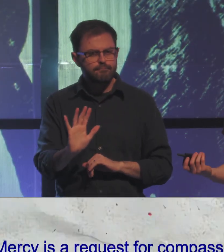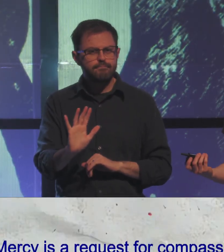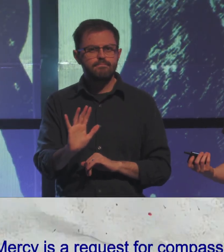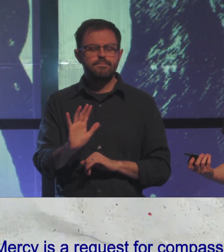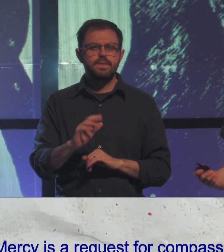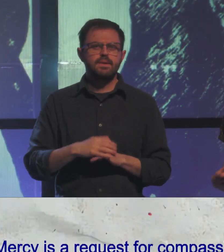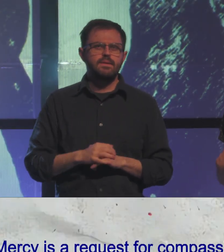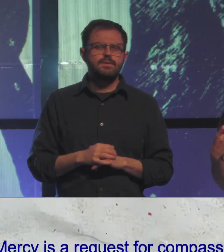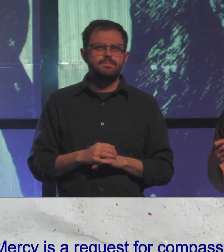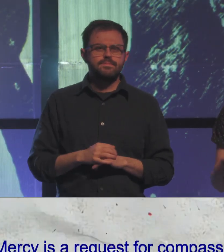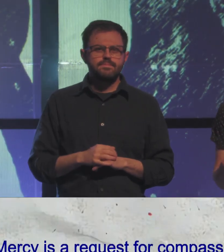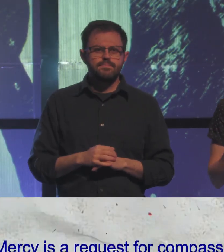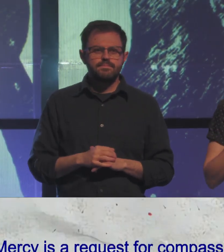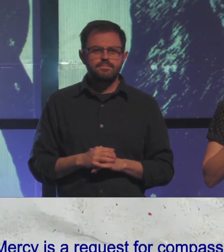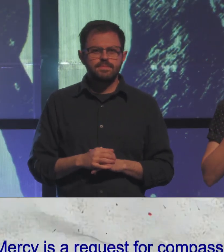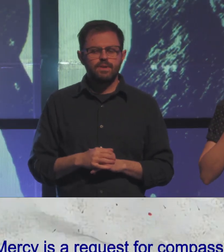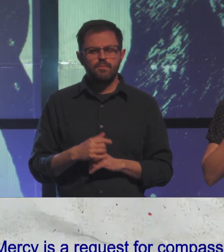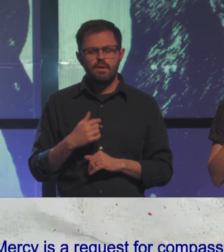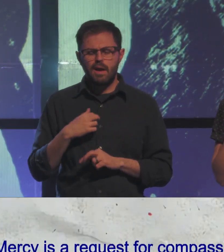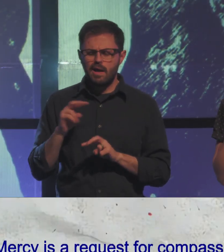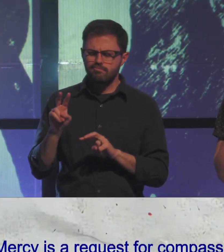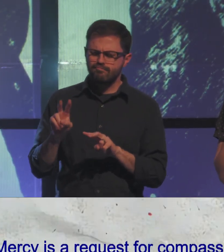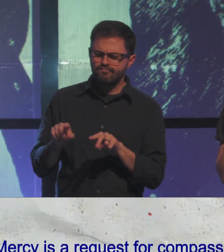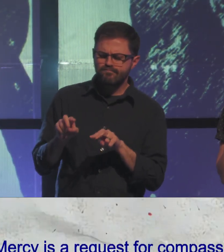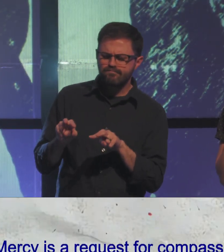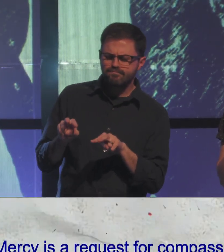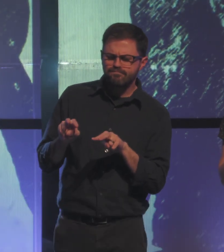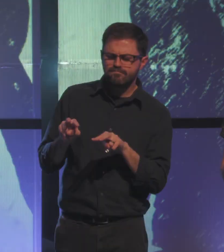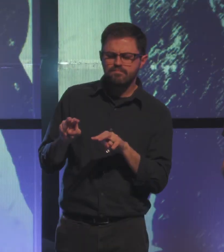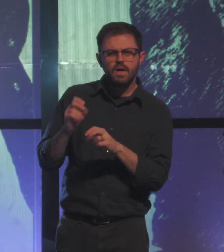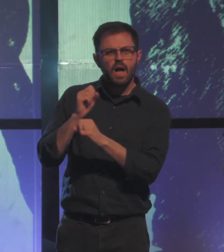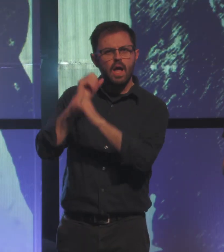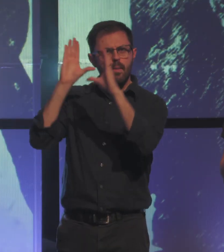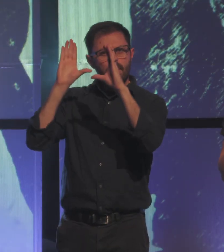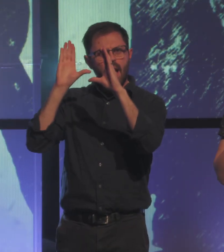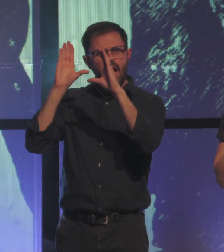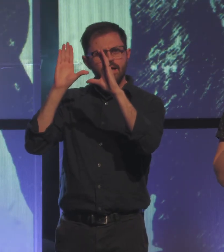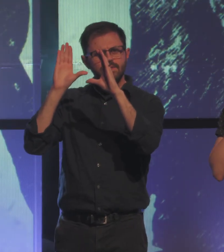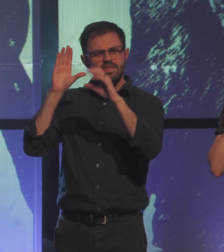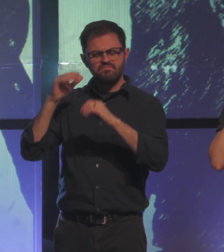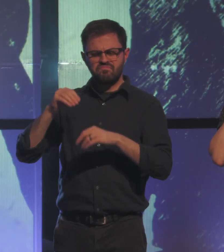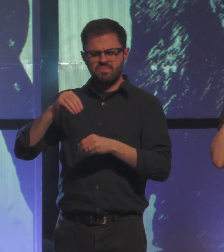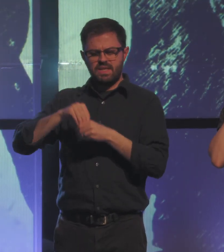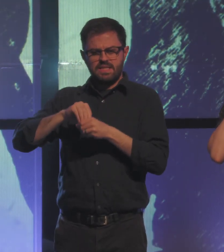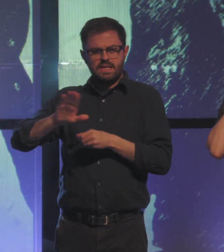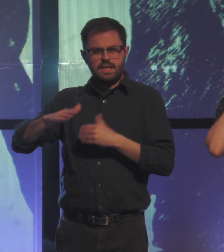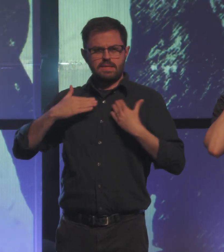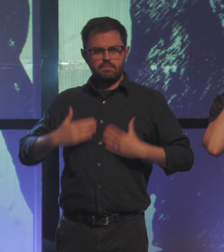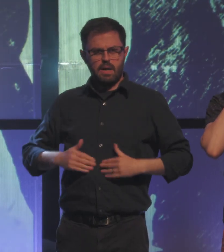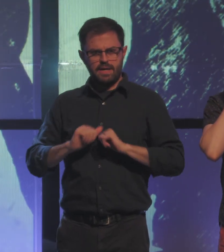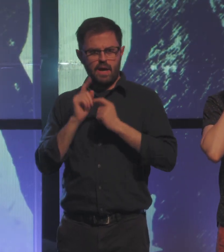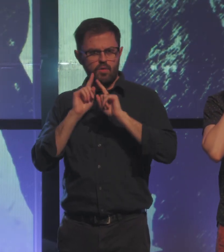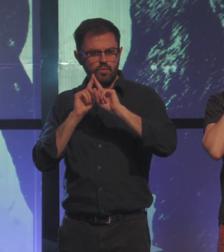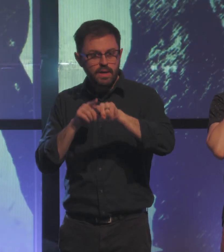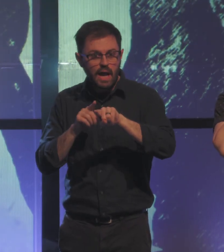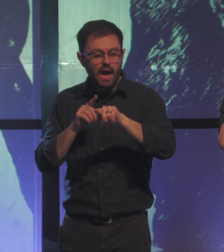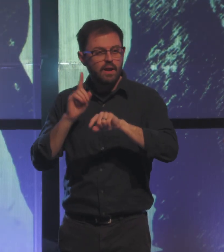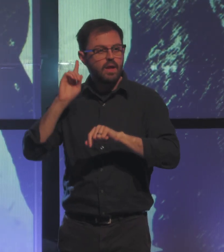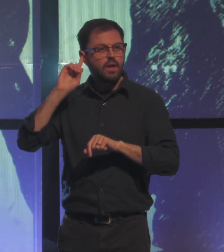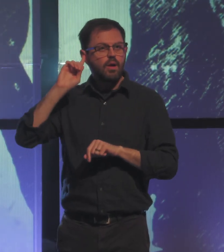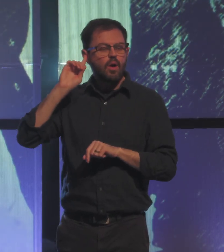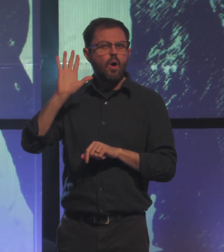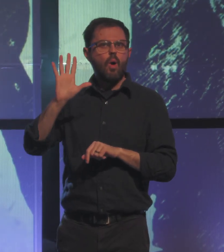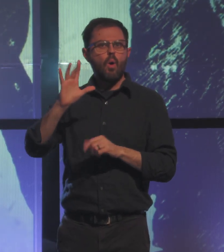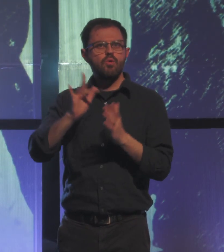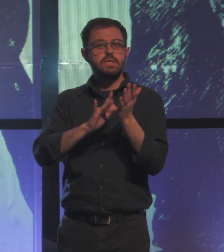I just can't help but imagine what happened inside of Bartimaeus' body when he heard that Jesus was